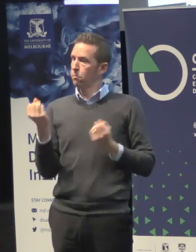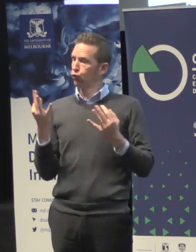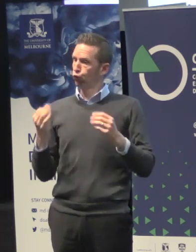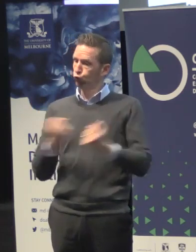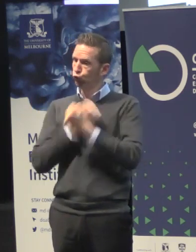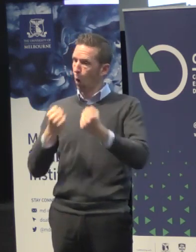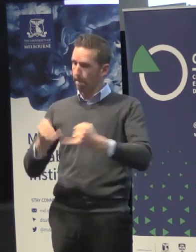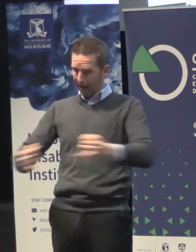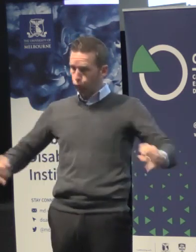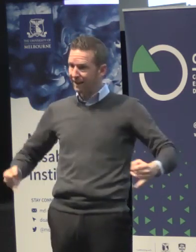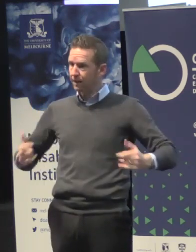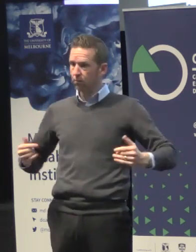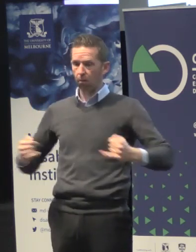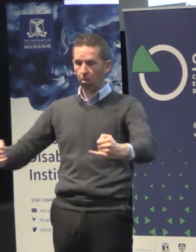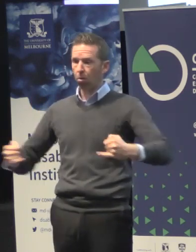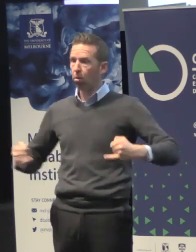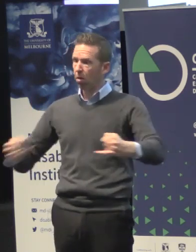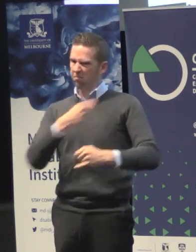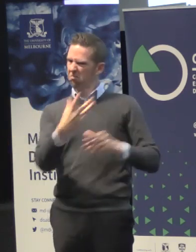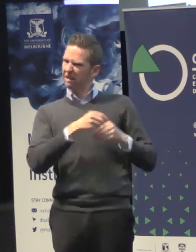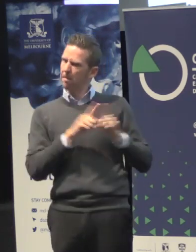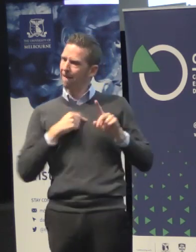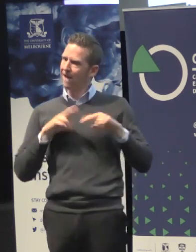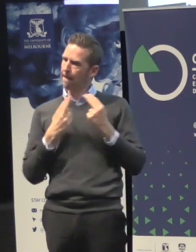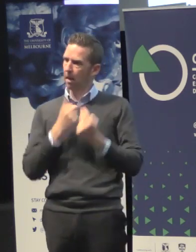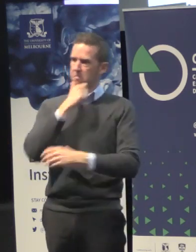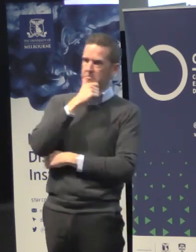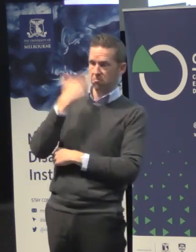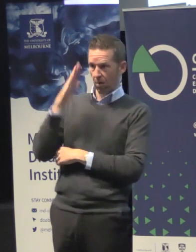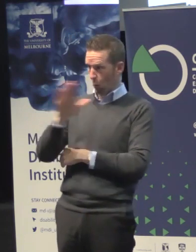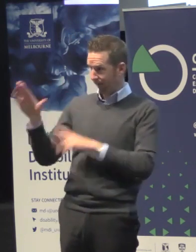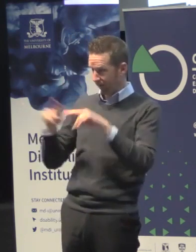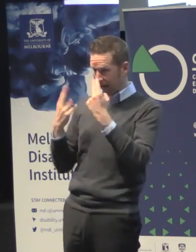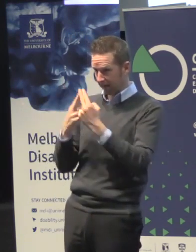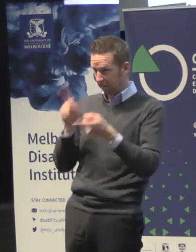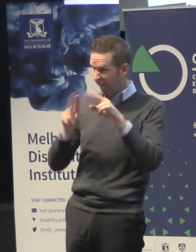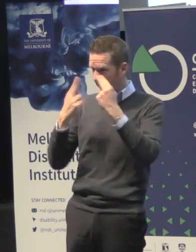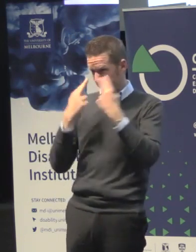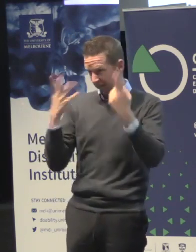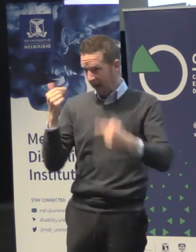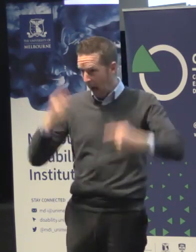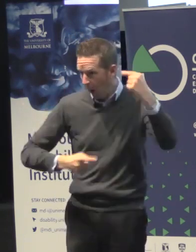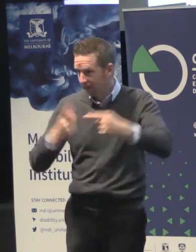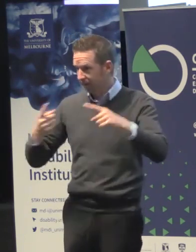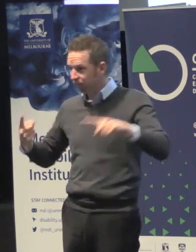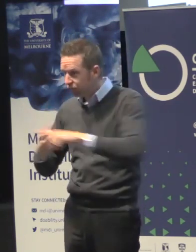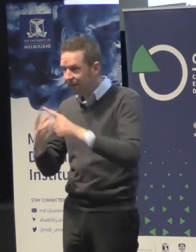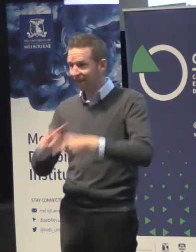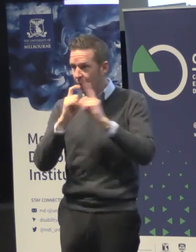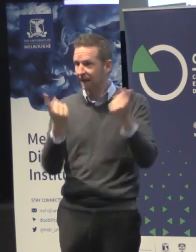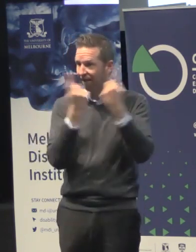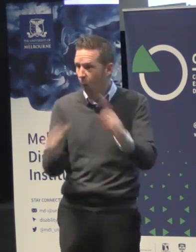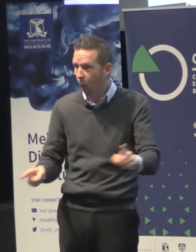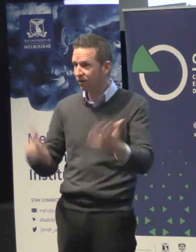boundaries. They're like part of your family. Well, I don't know about your family, but families contain arguments, conflicts, difficulties,